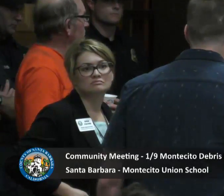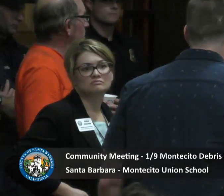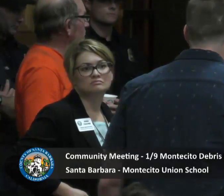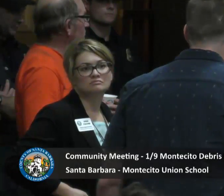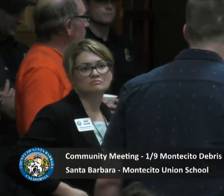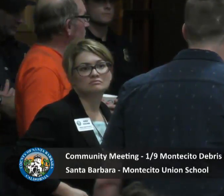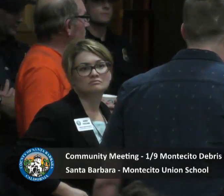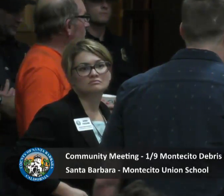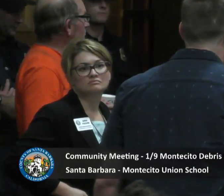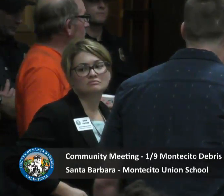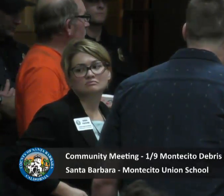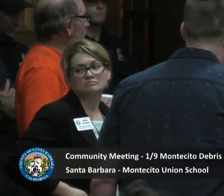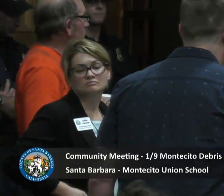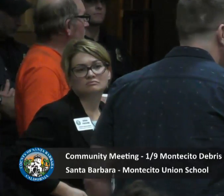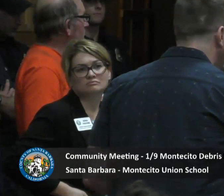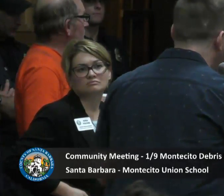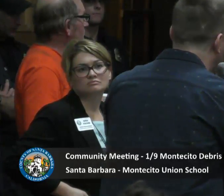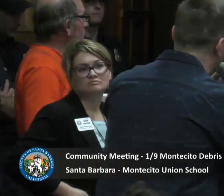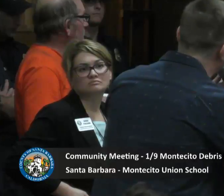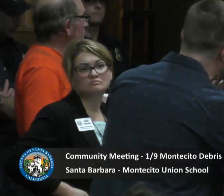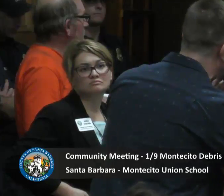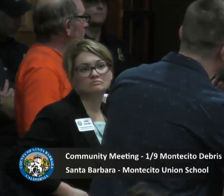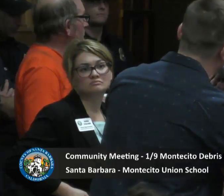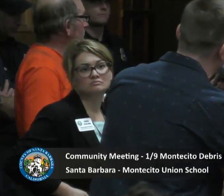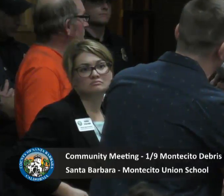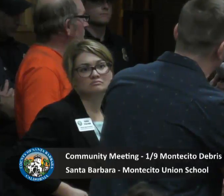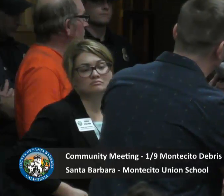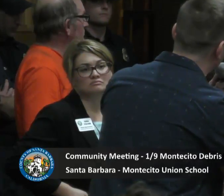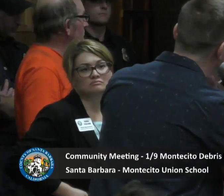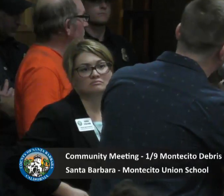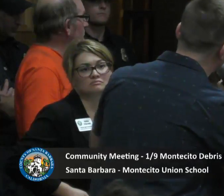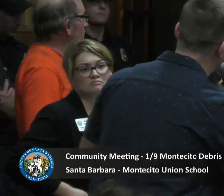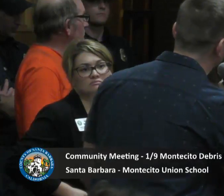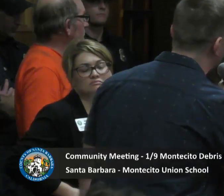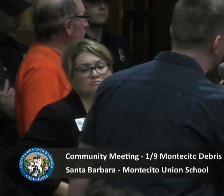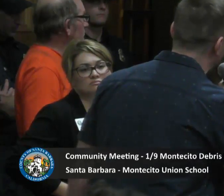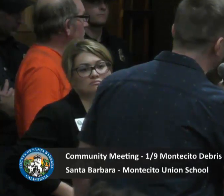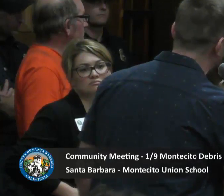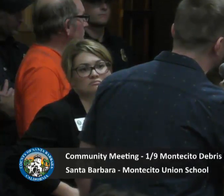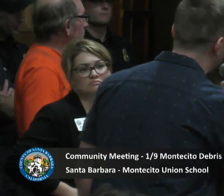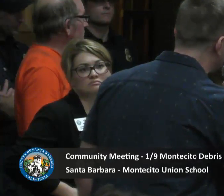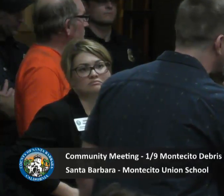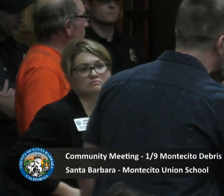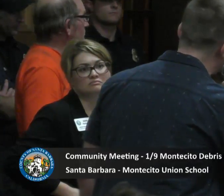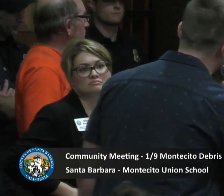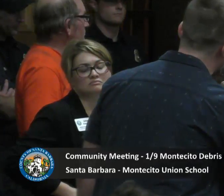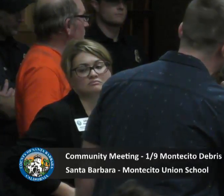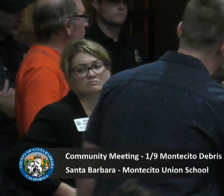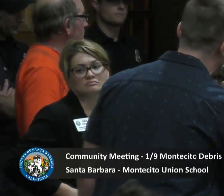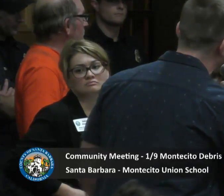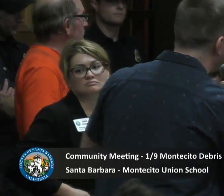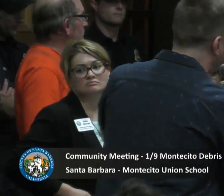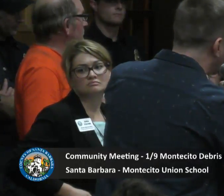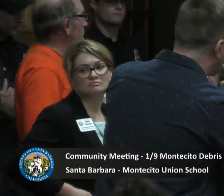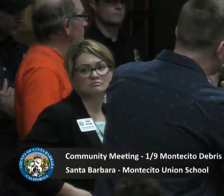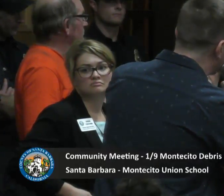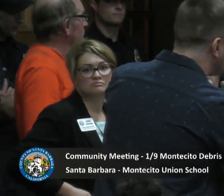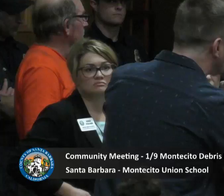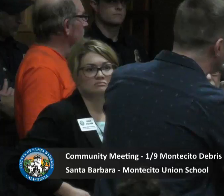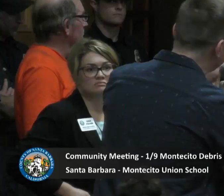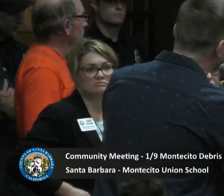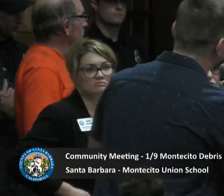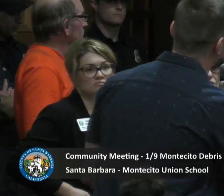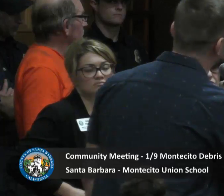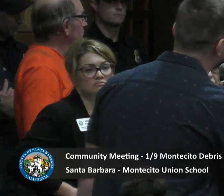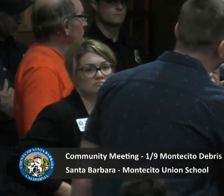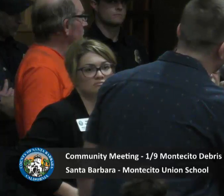that software, what the hell? Who's in charge up there? This is 2018. This is not acceptable. And you